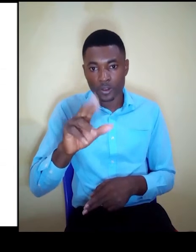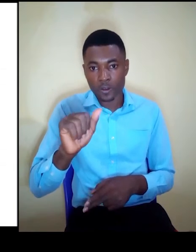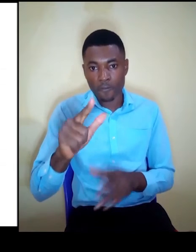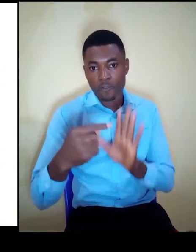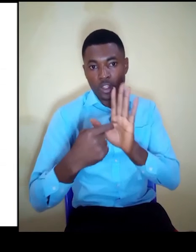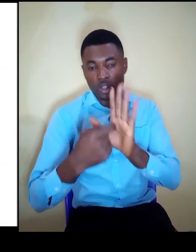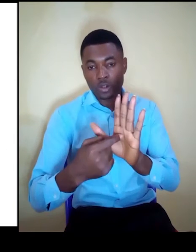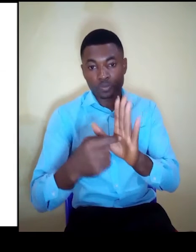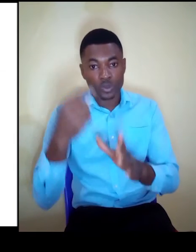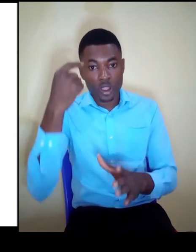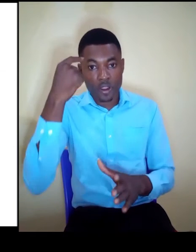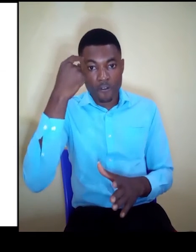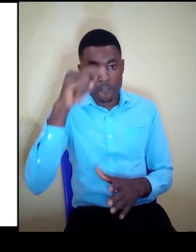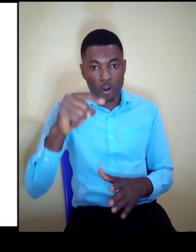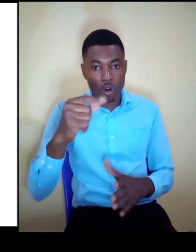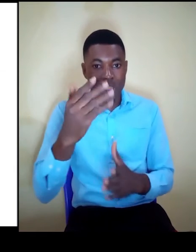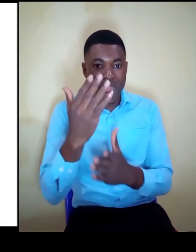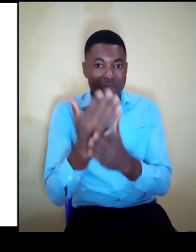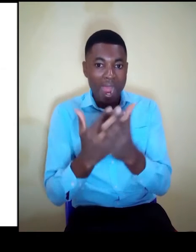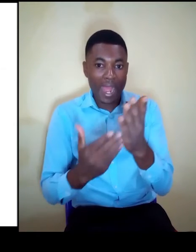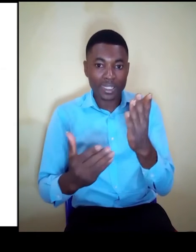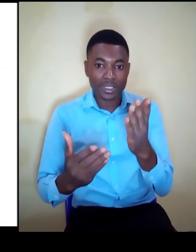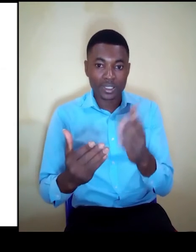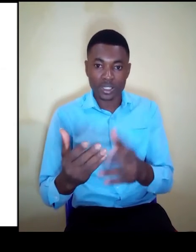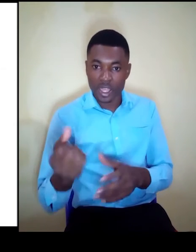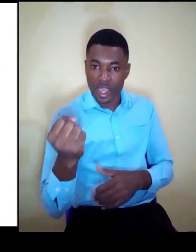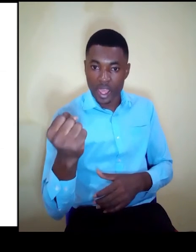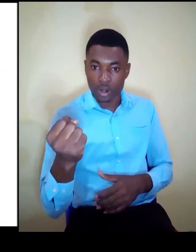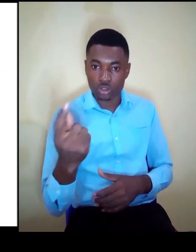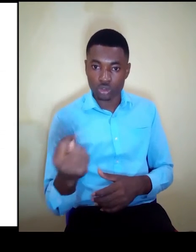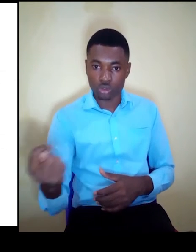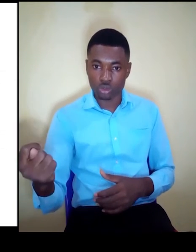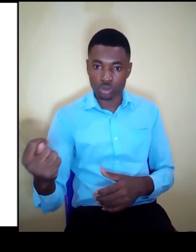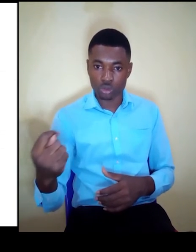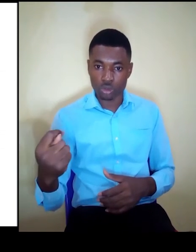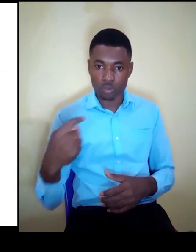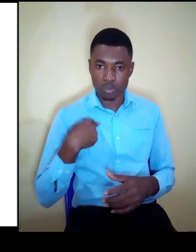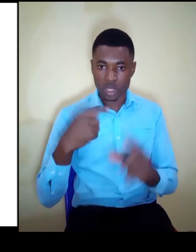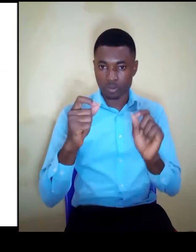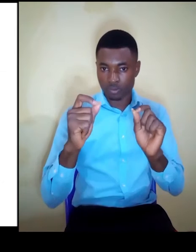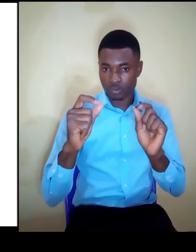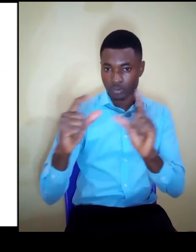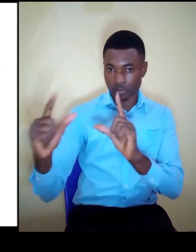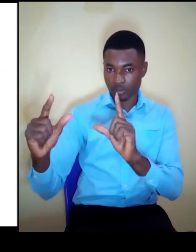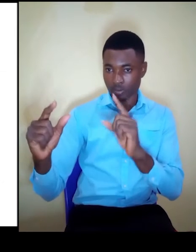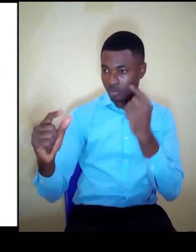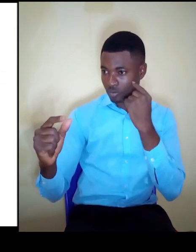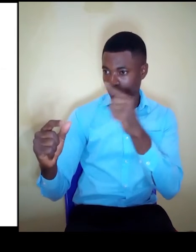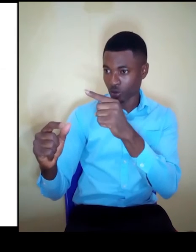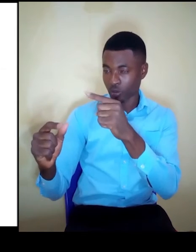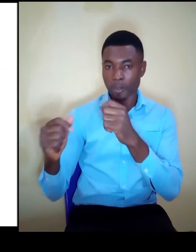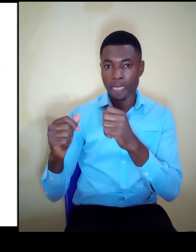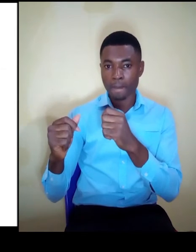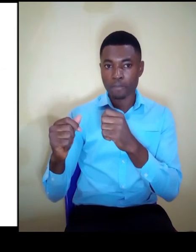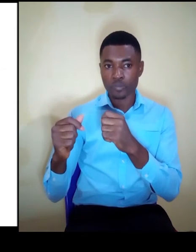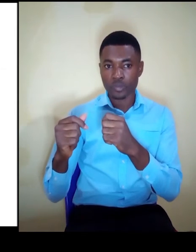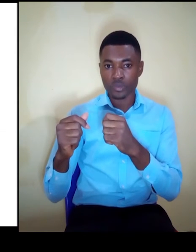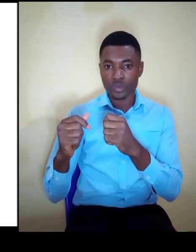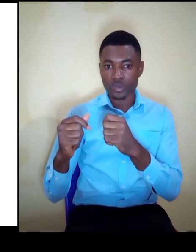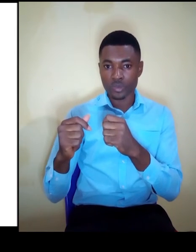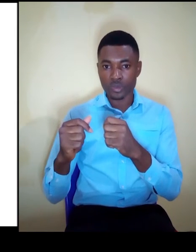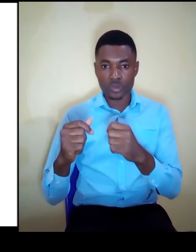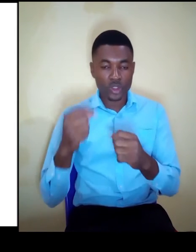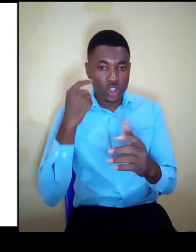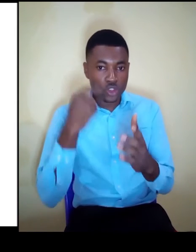this is what I identify, that signers and gesturers systematically use handling and instrument strategies, but we